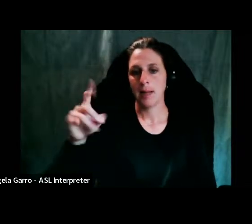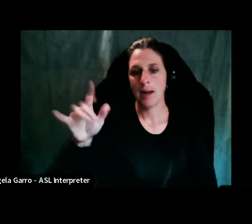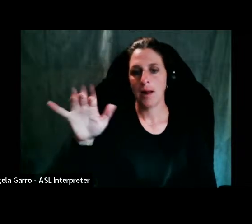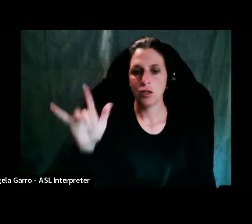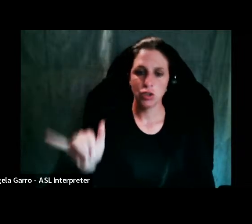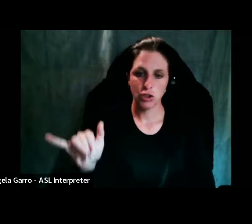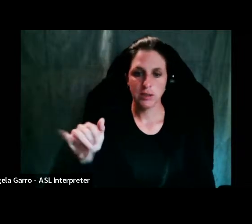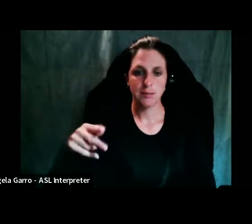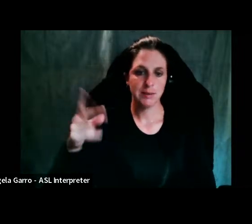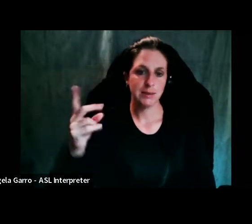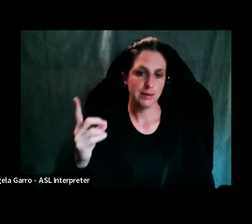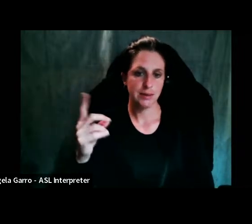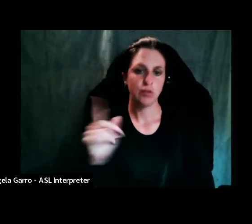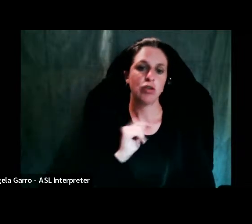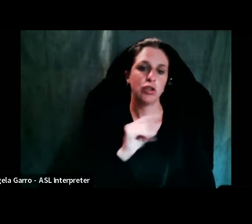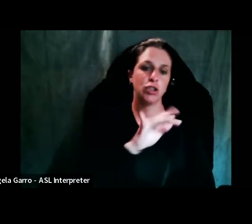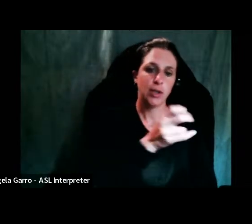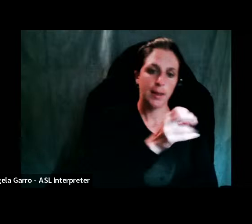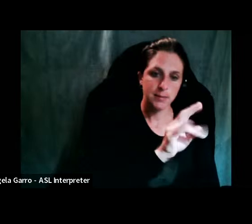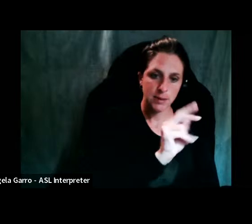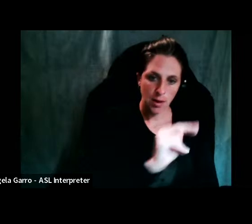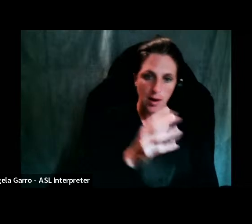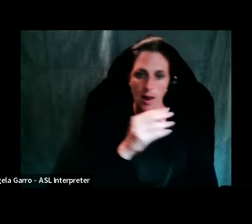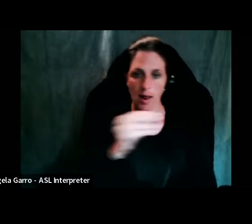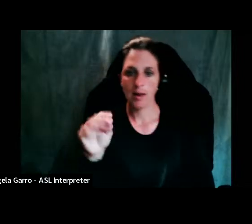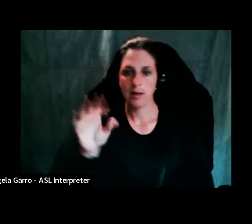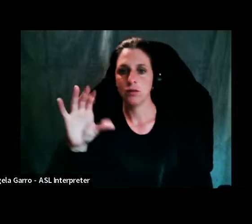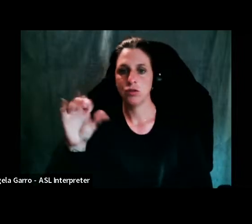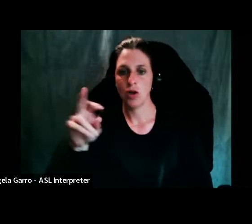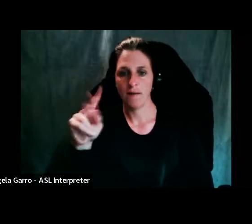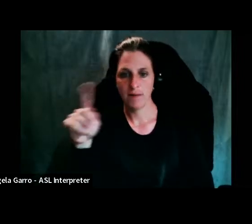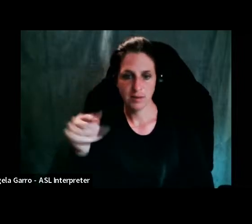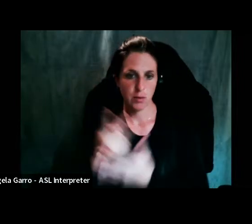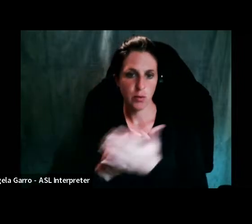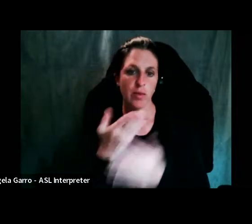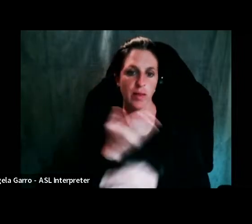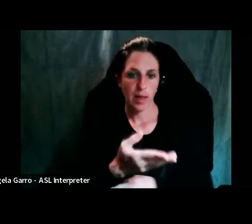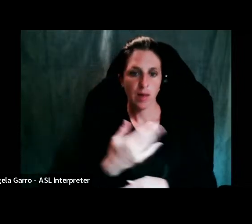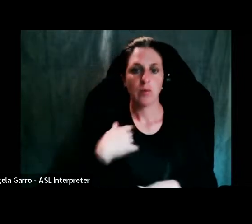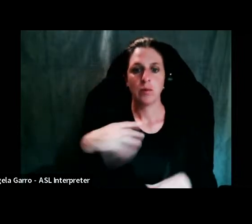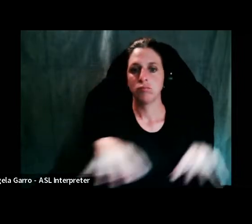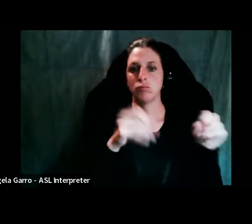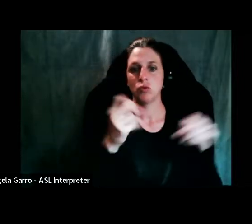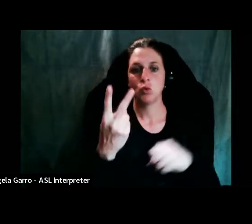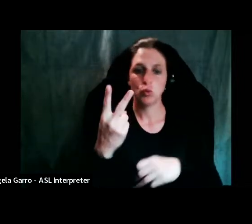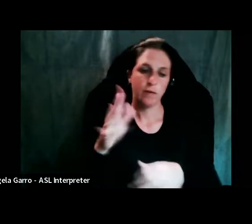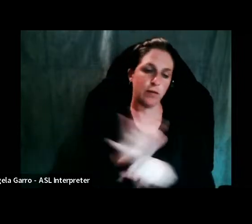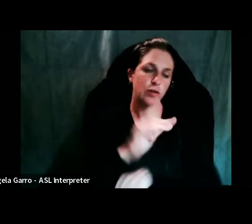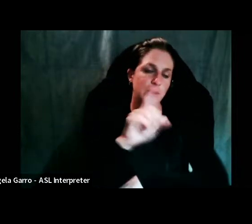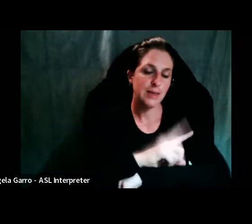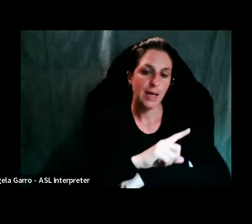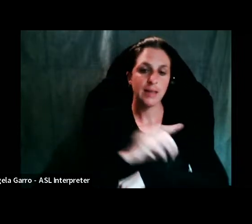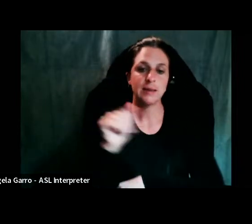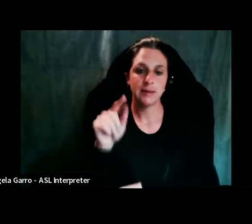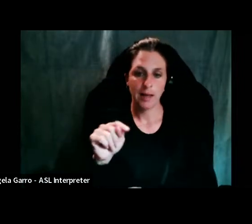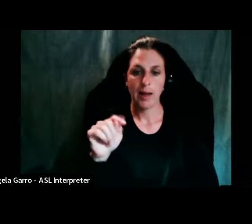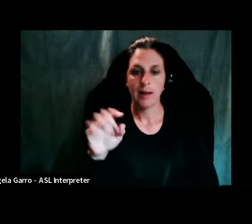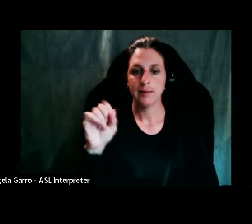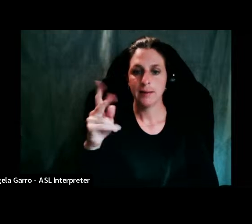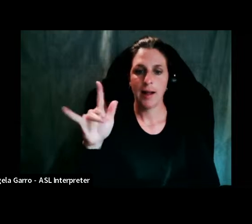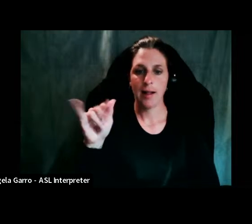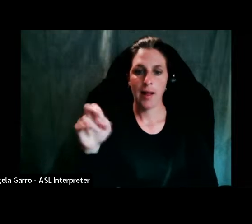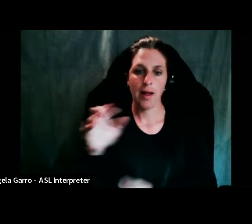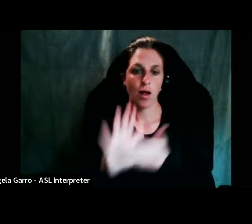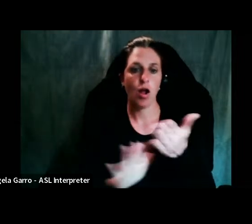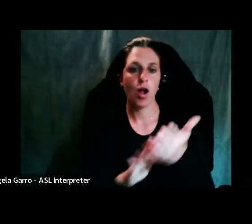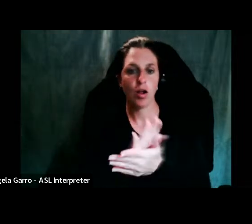there. Trustee Chavez was there. We hosted 2 full days at Skyline College for many, many certificated educators. Again,